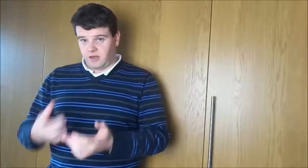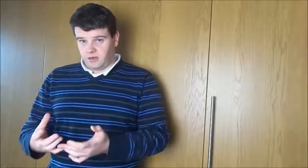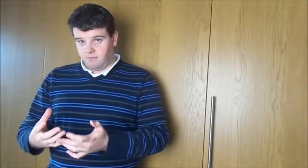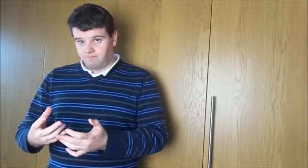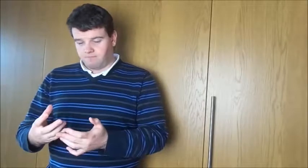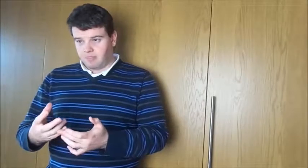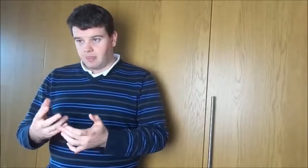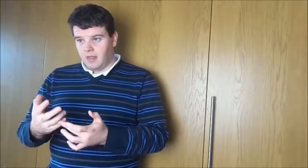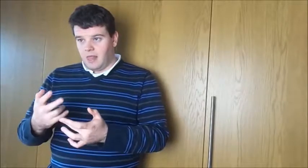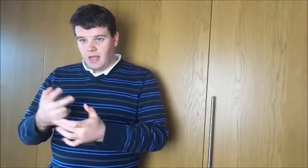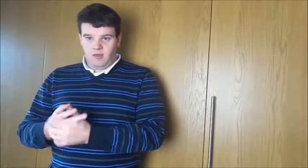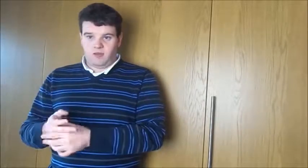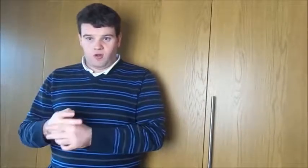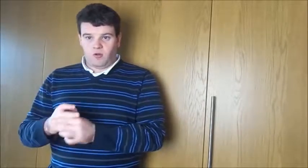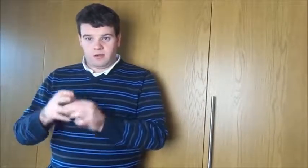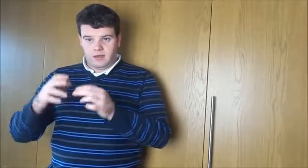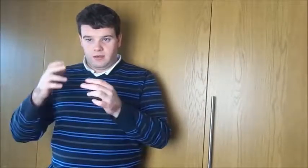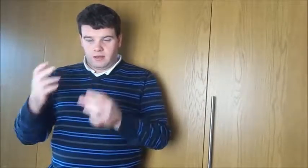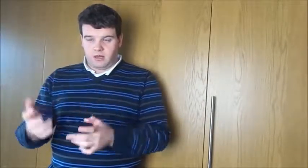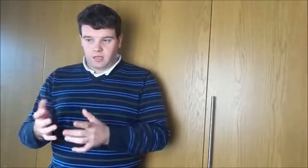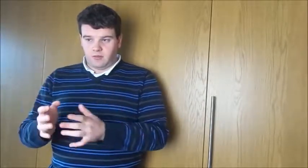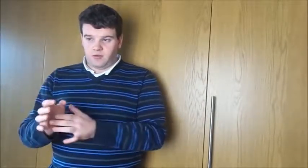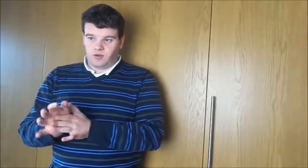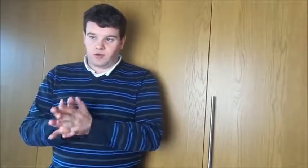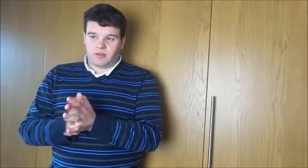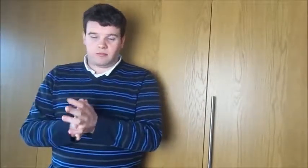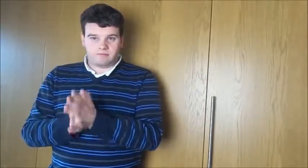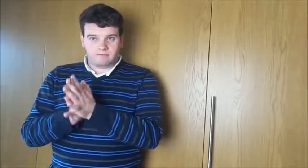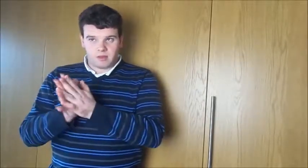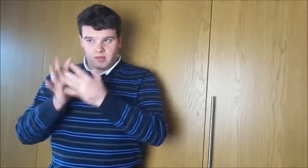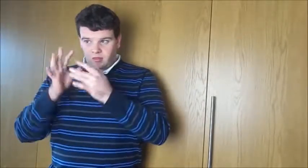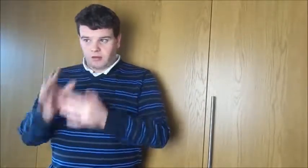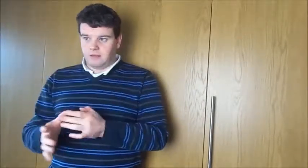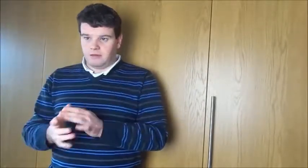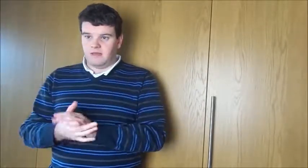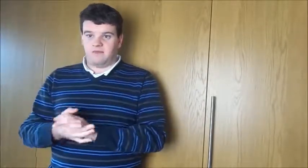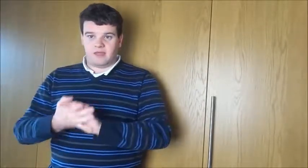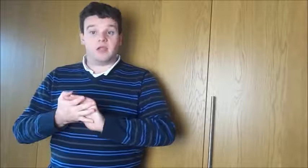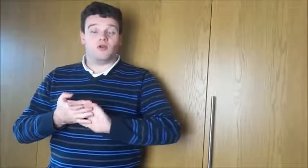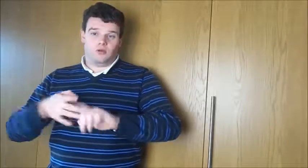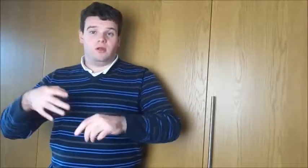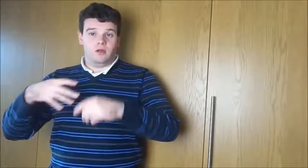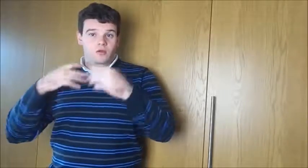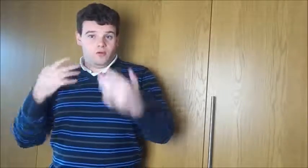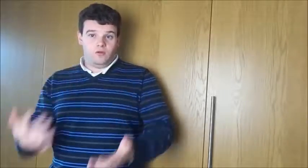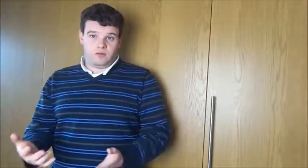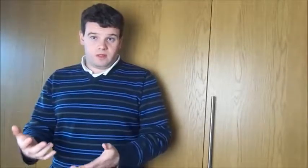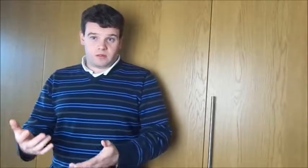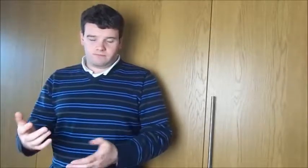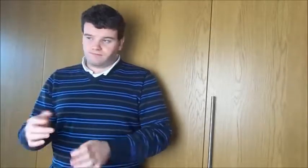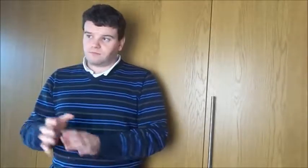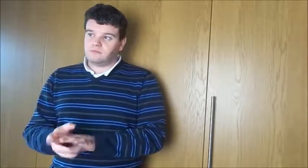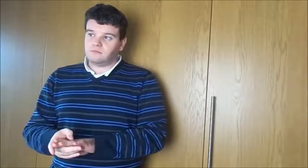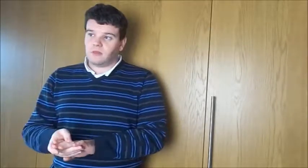stricter. And Sir John and the Duchess certainly believed that they could do this.